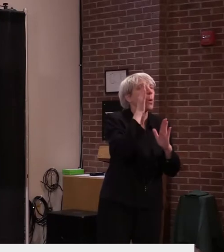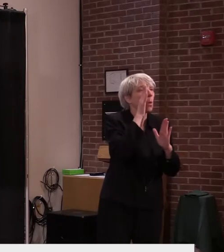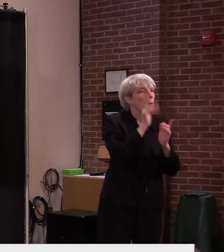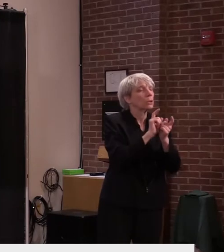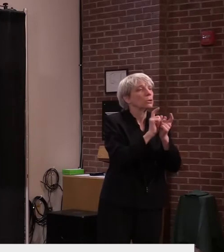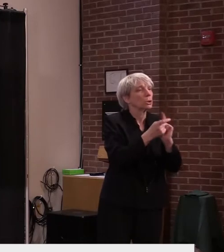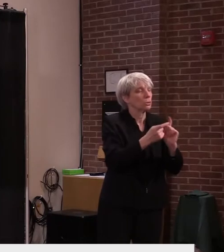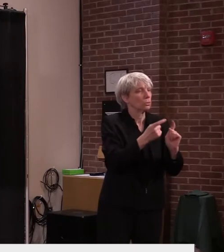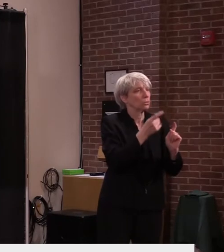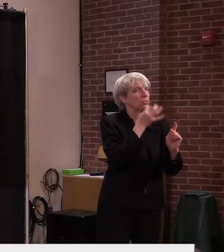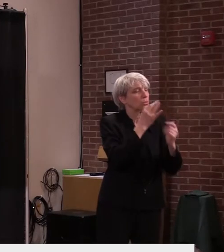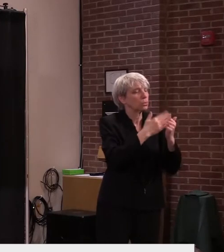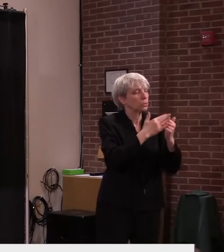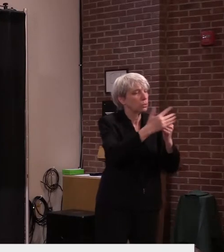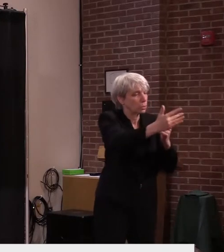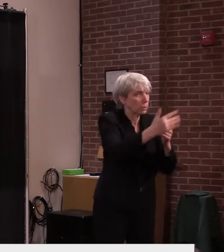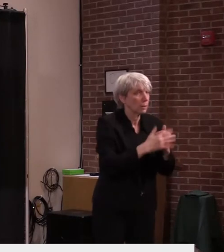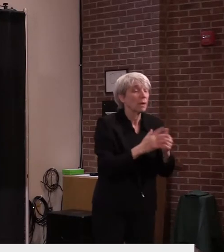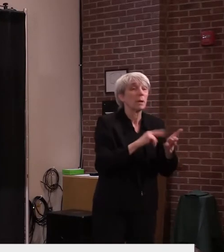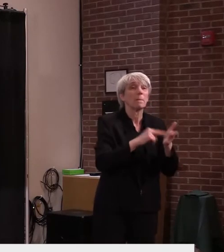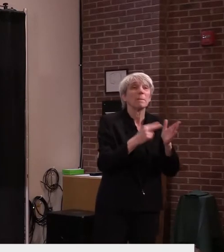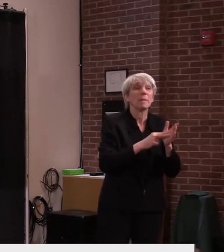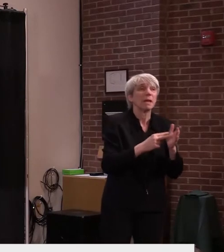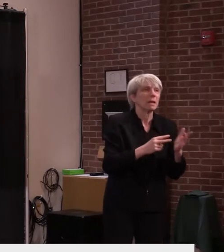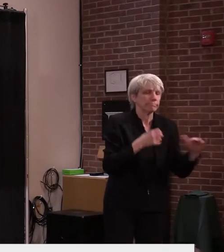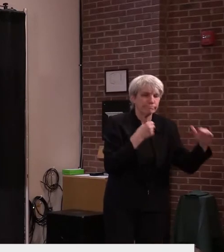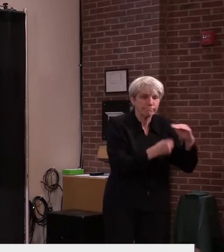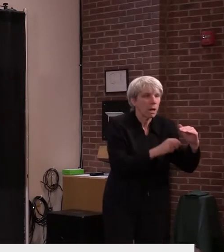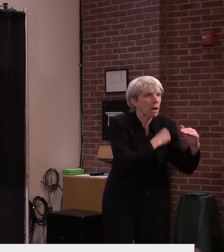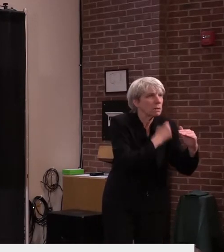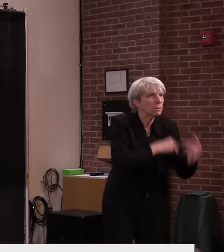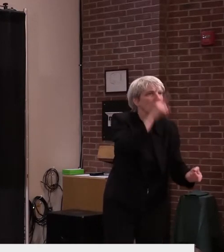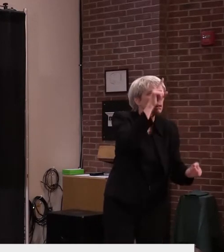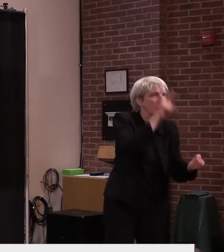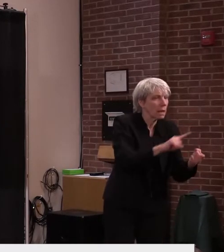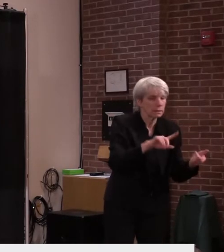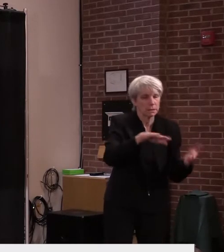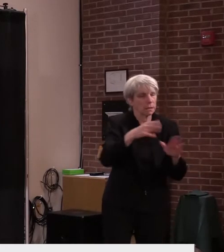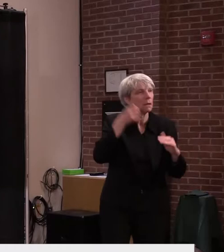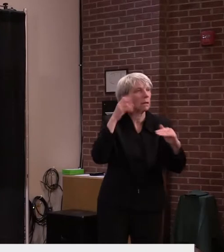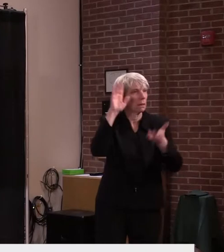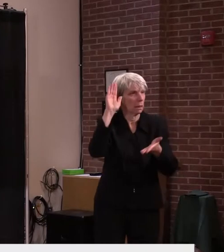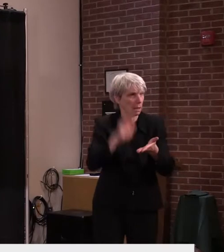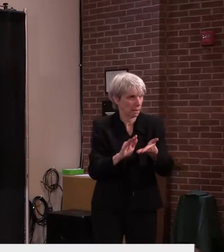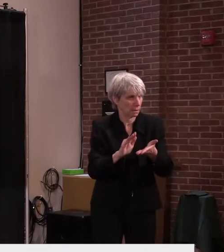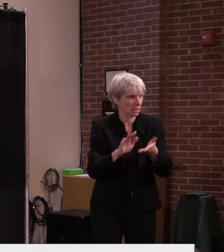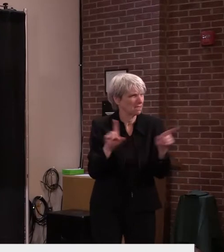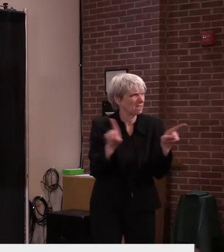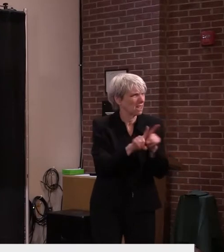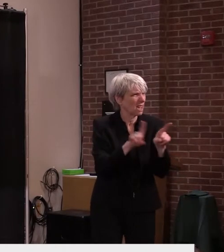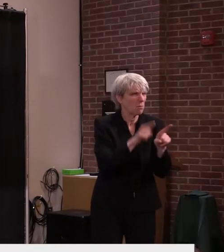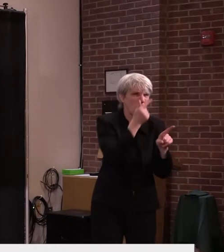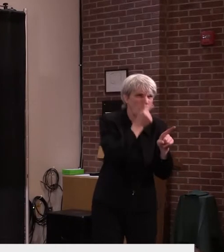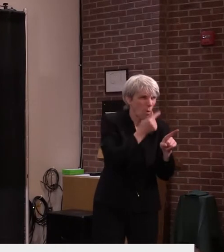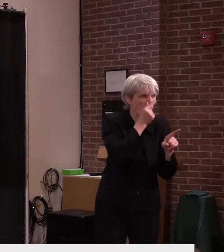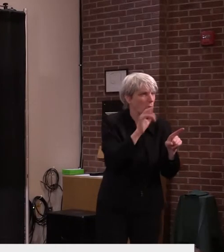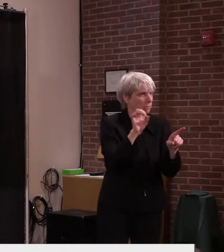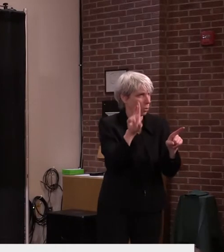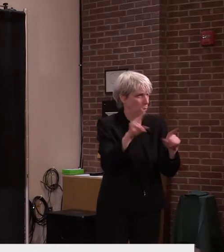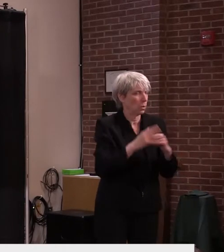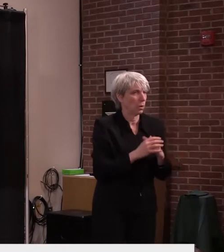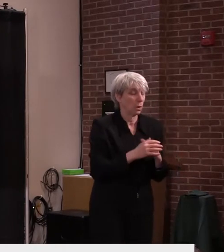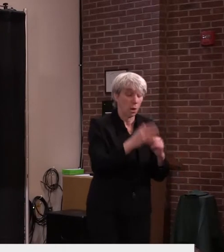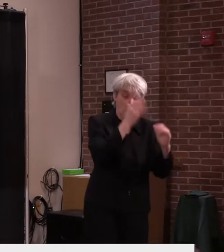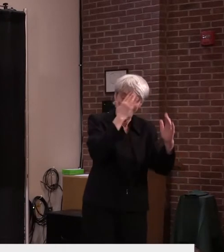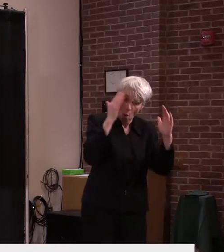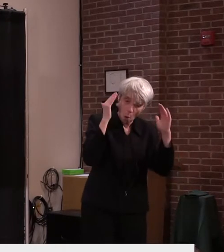deaths. We hope this difficult transition period will ultimately help us get to a time when we can